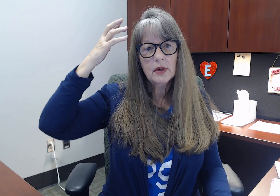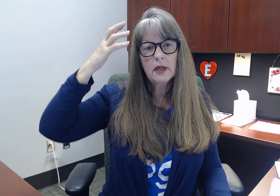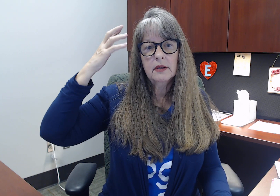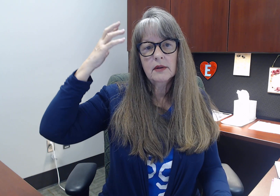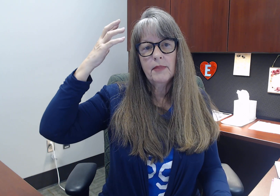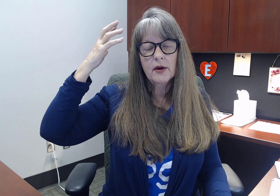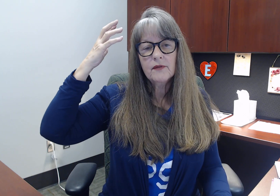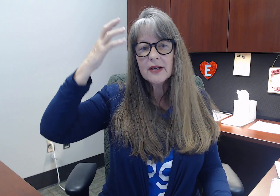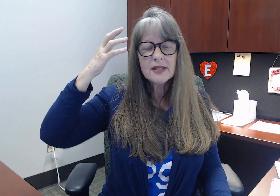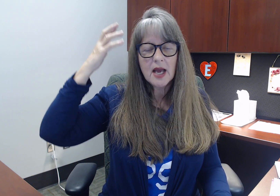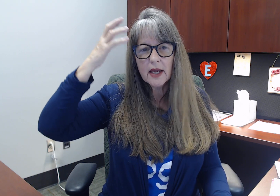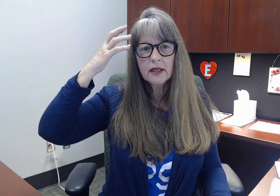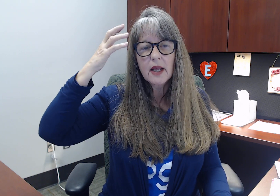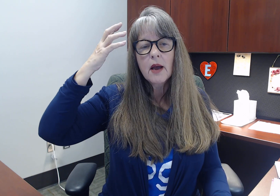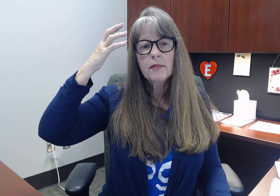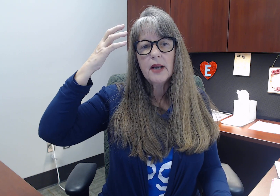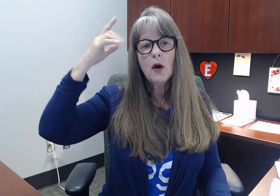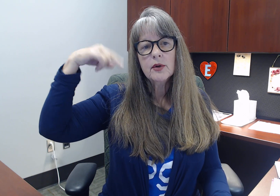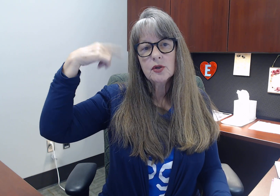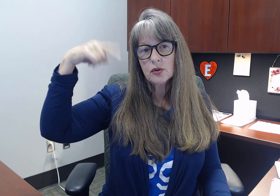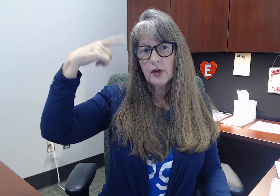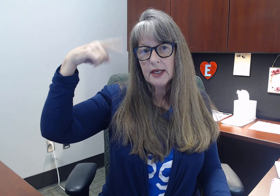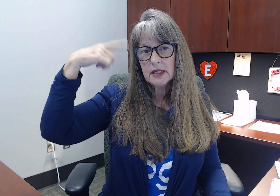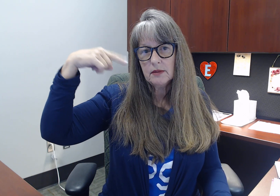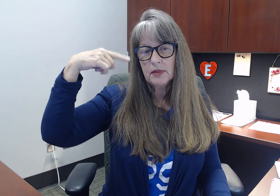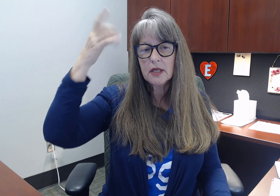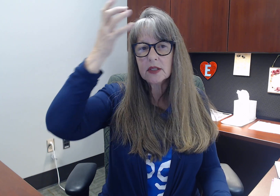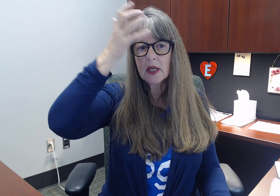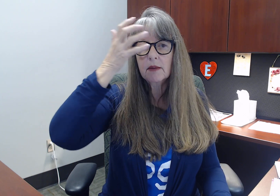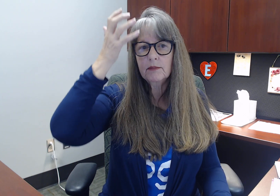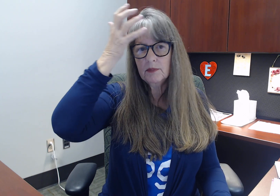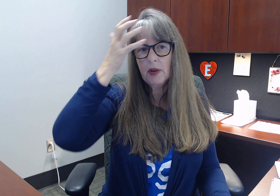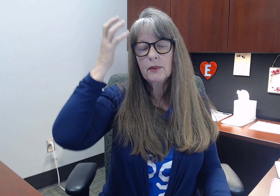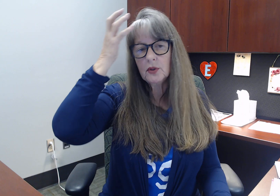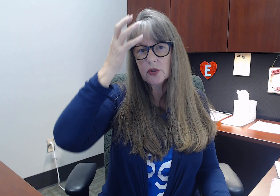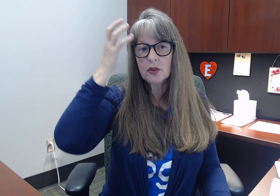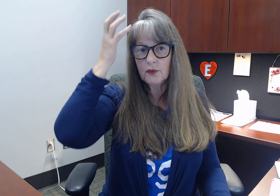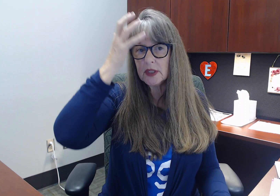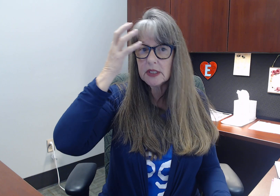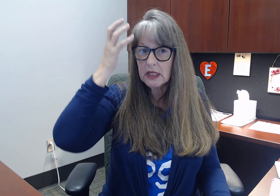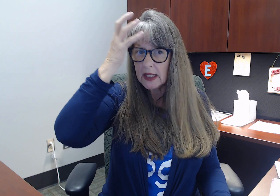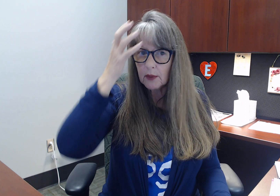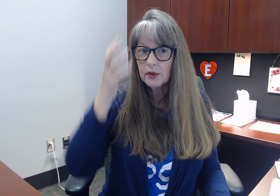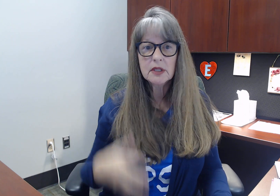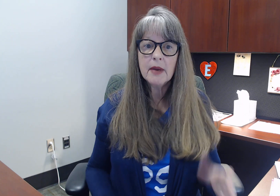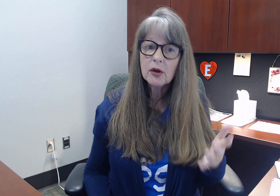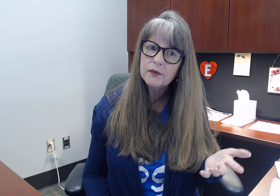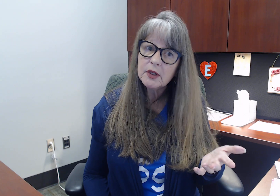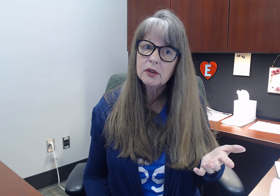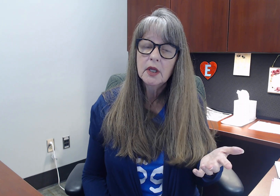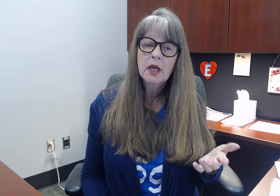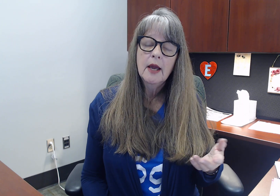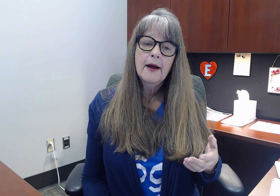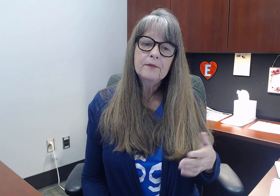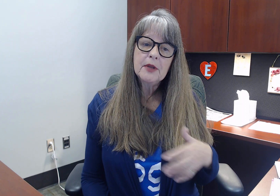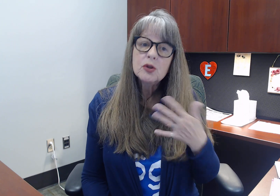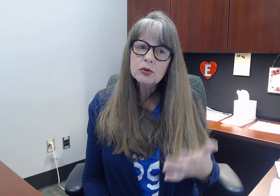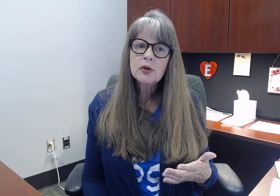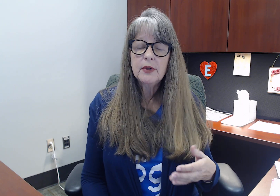a bona fide sign. But I always use crazy because people use this for dizzy. And I worked in the medical field exclusively for